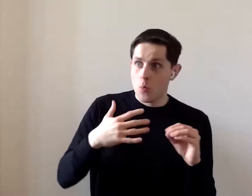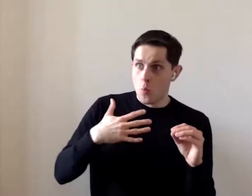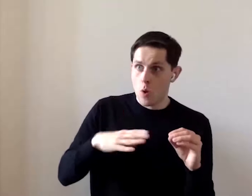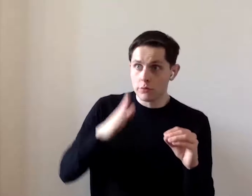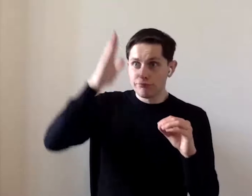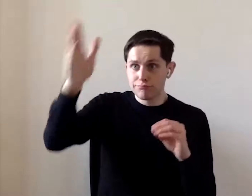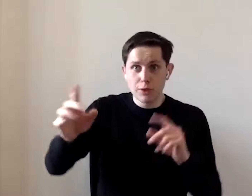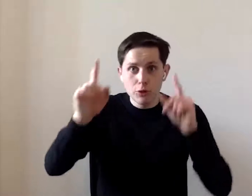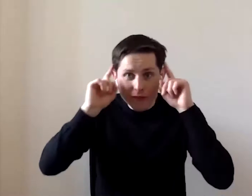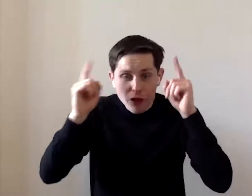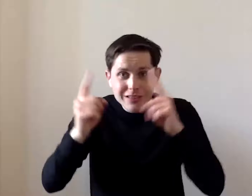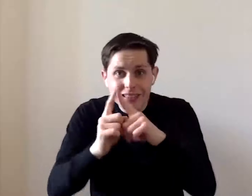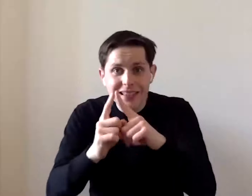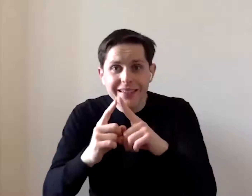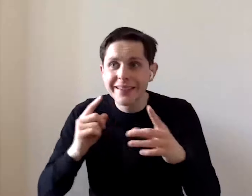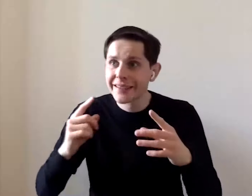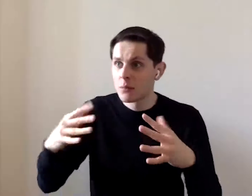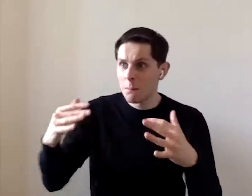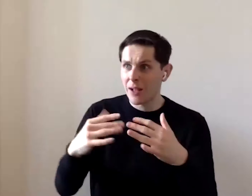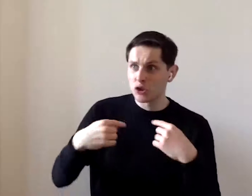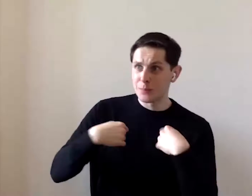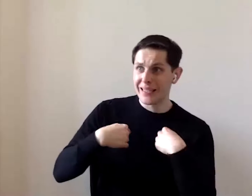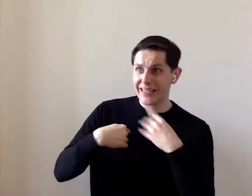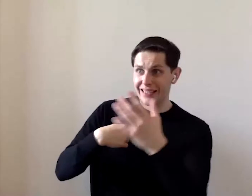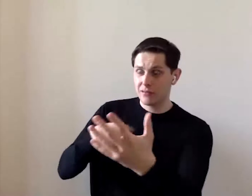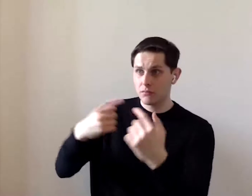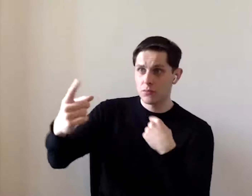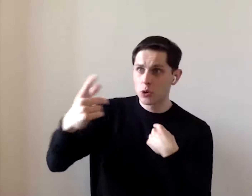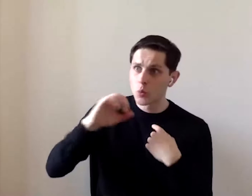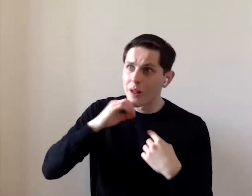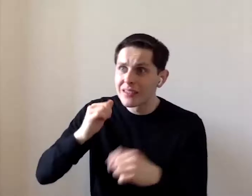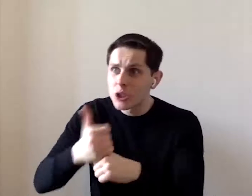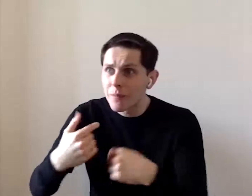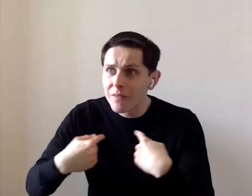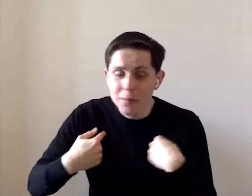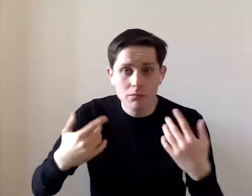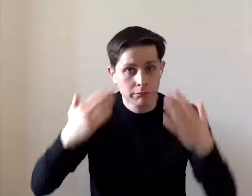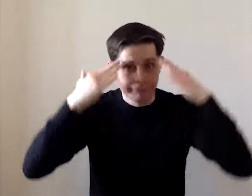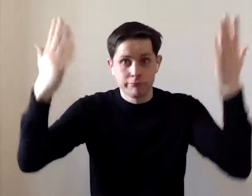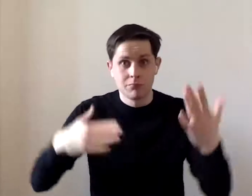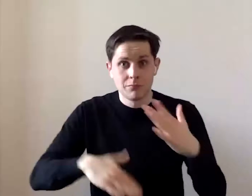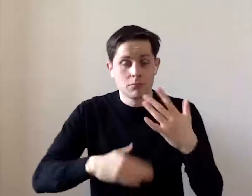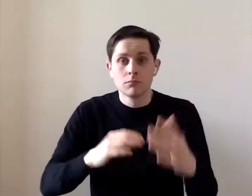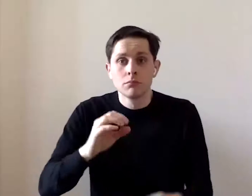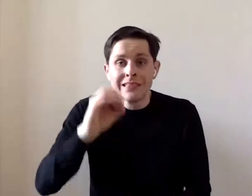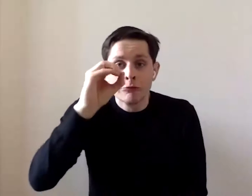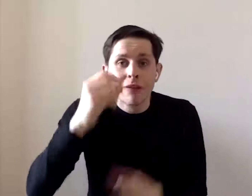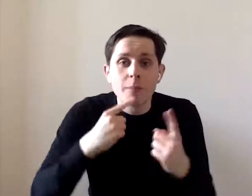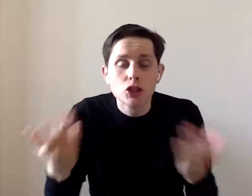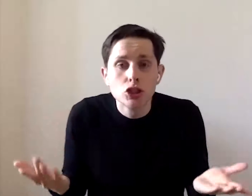There's no information for students who are deaf wanting to attend universities and how they can have that experience at university, and that information